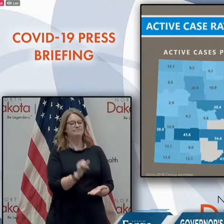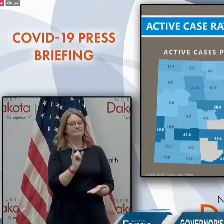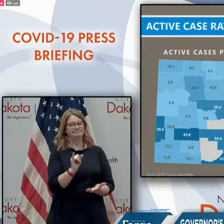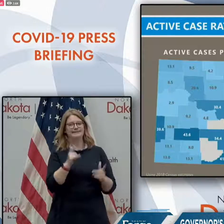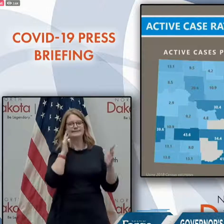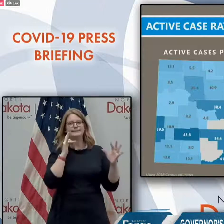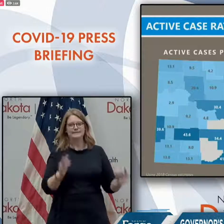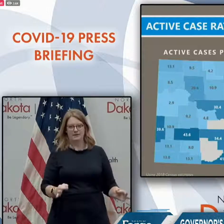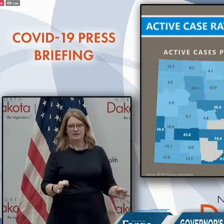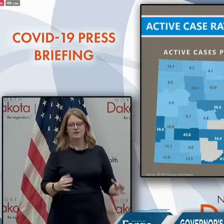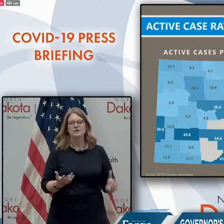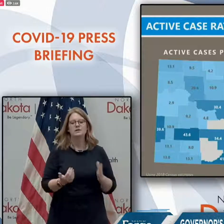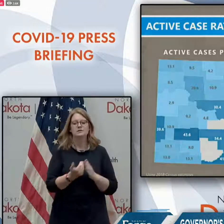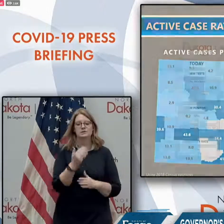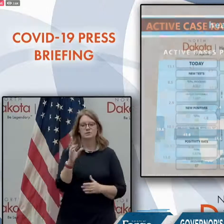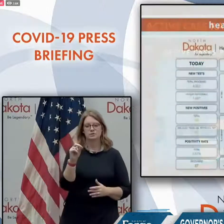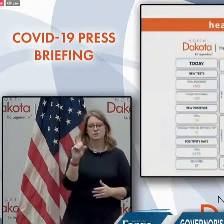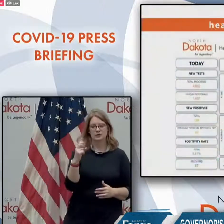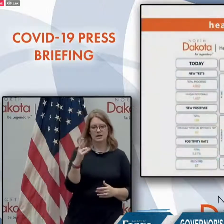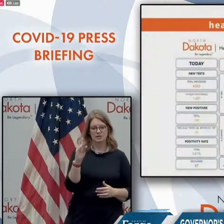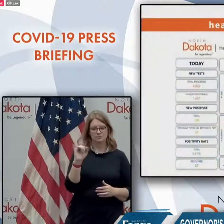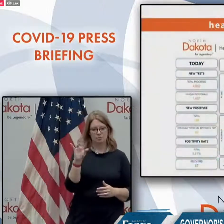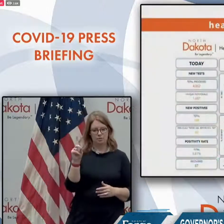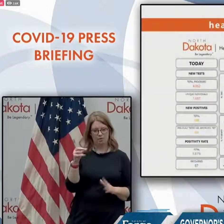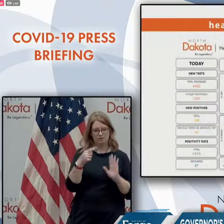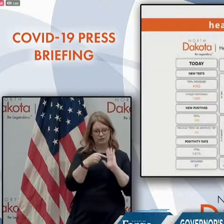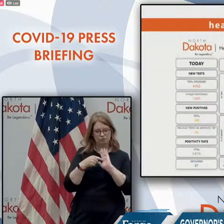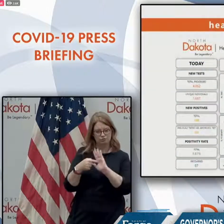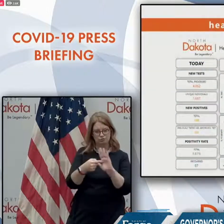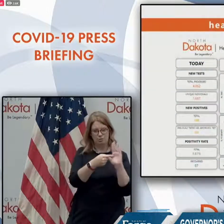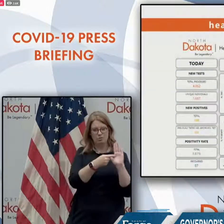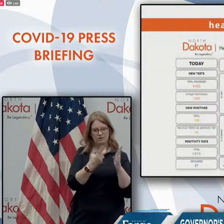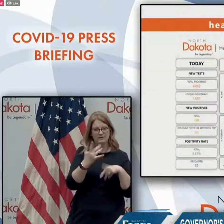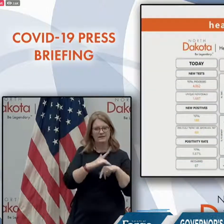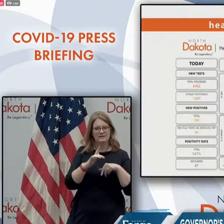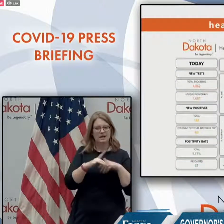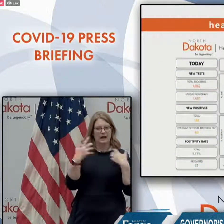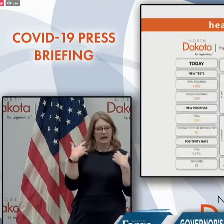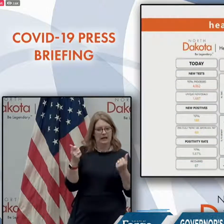the new dashboard was released today. It's available at